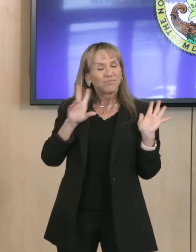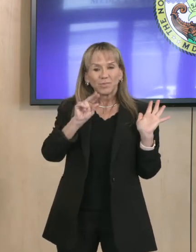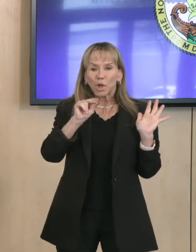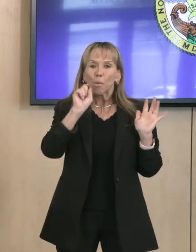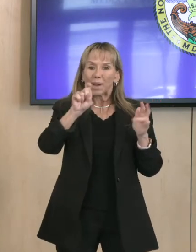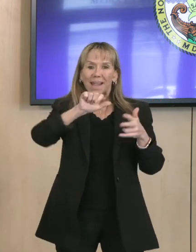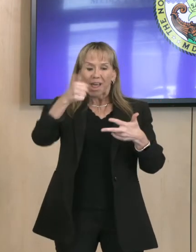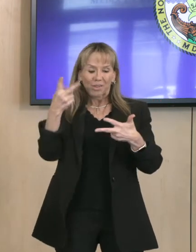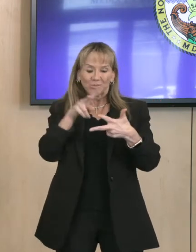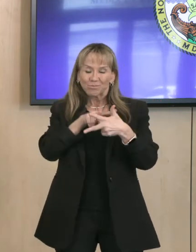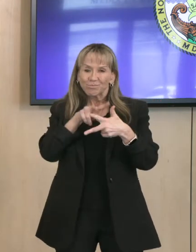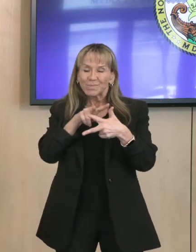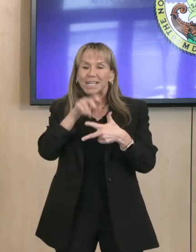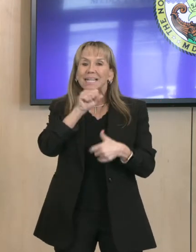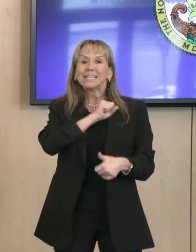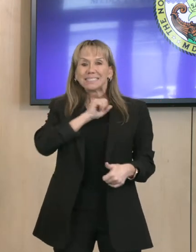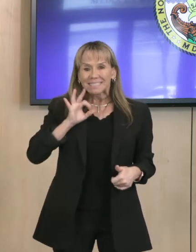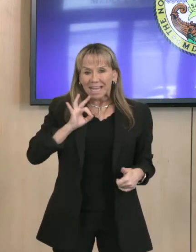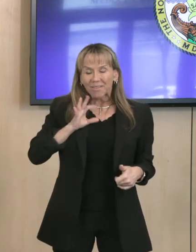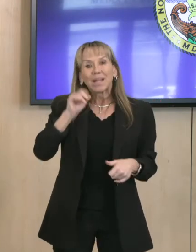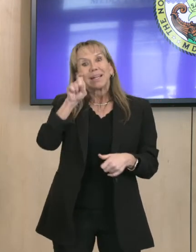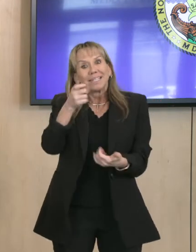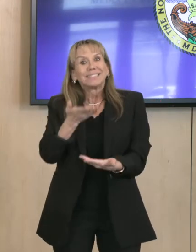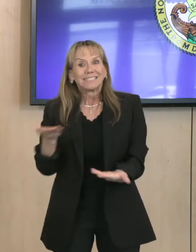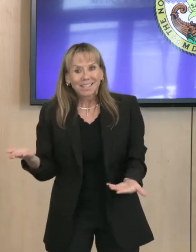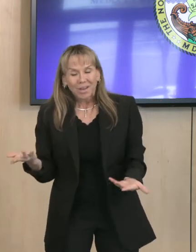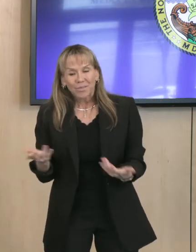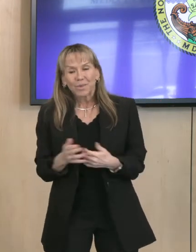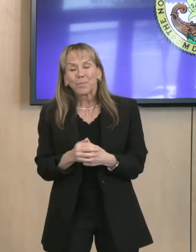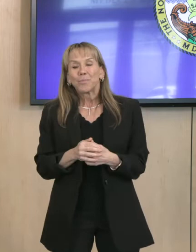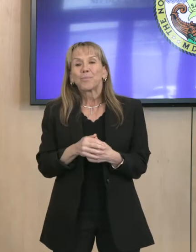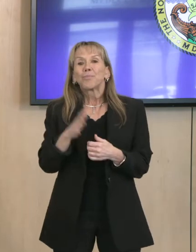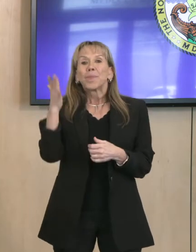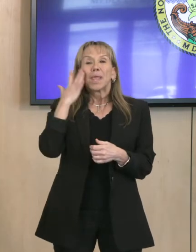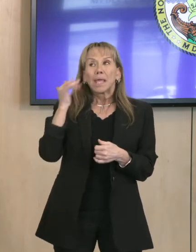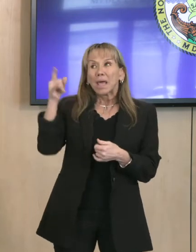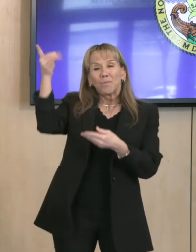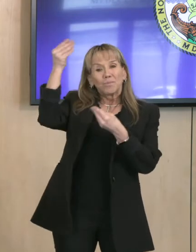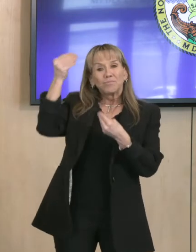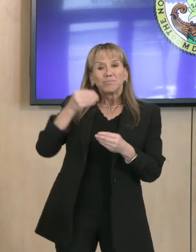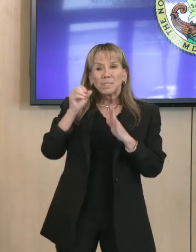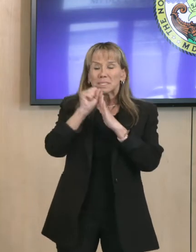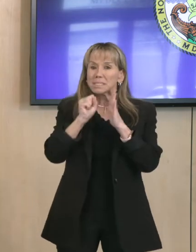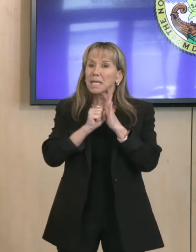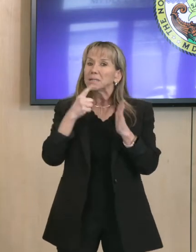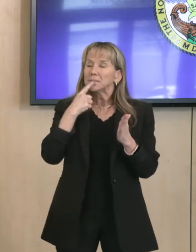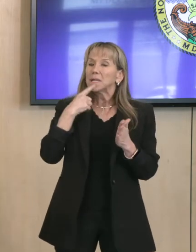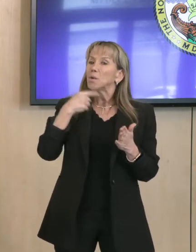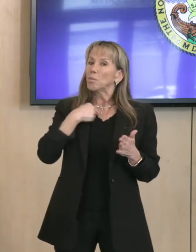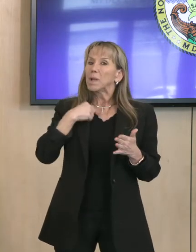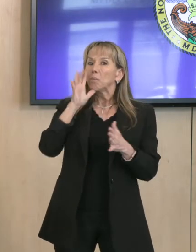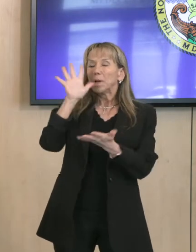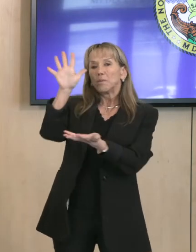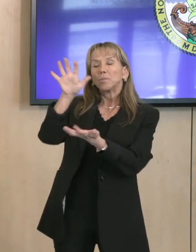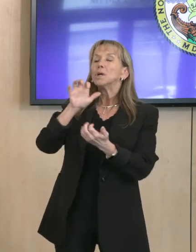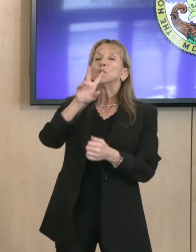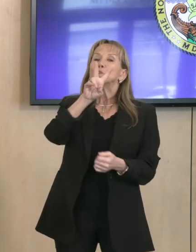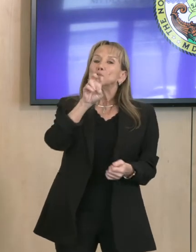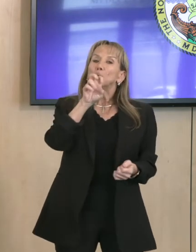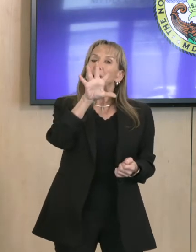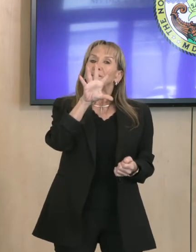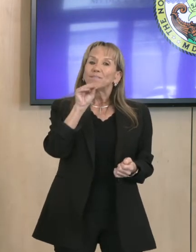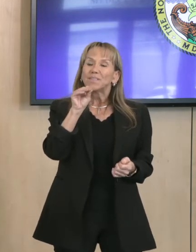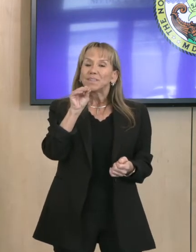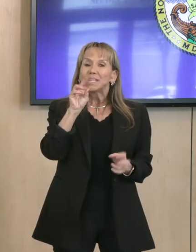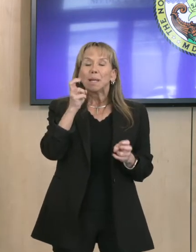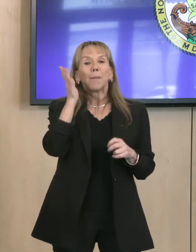two, the staffing and the stuff. We have been told by the state of California that we are in line to receive a 250-bed mobile